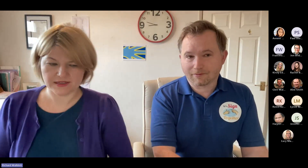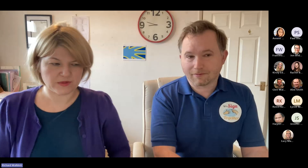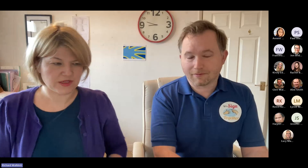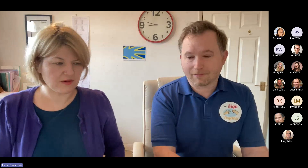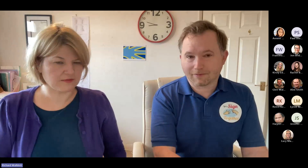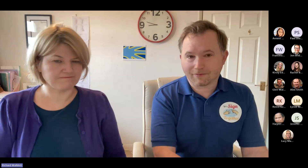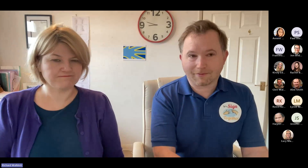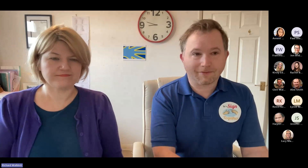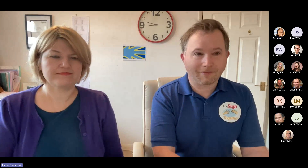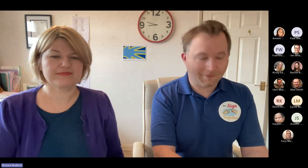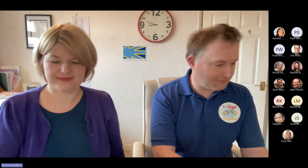Ready when you are.